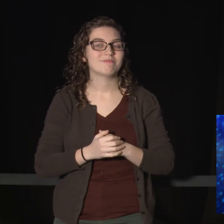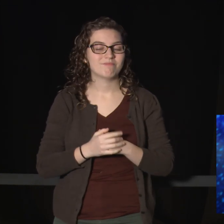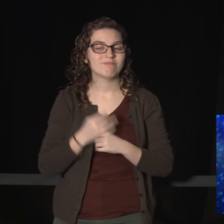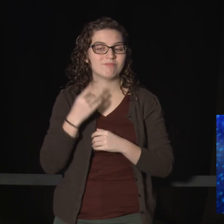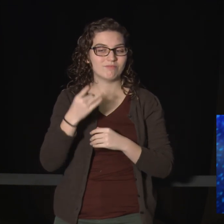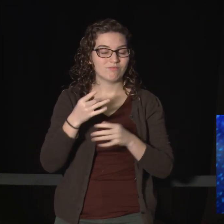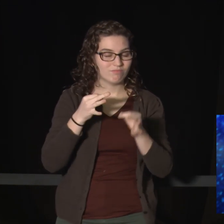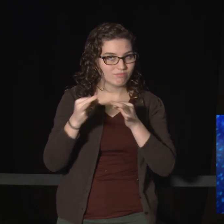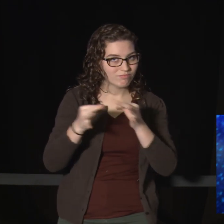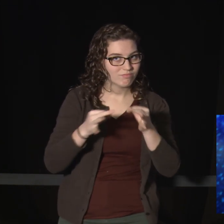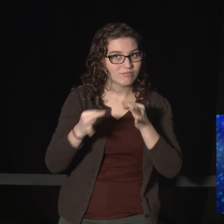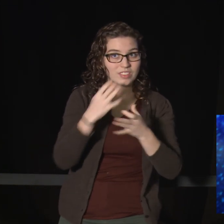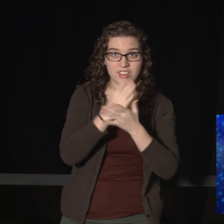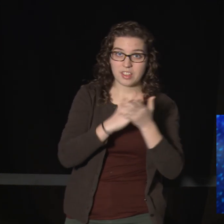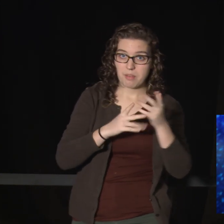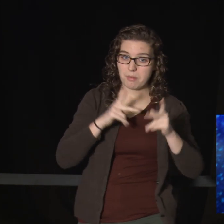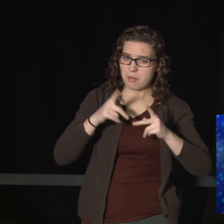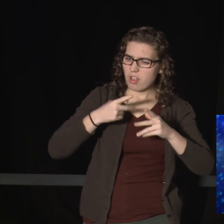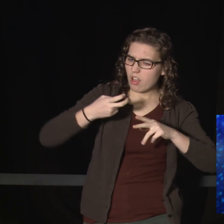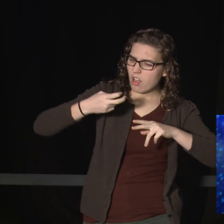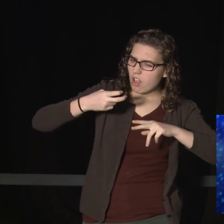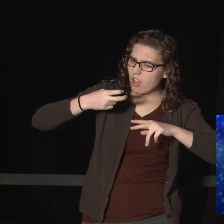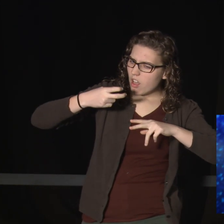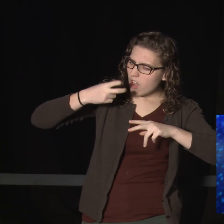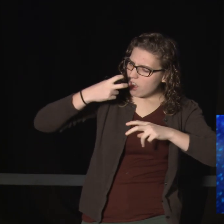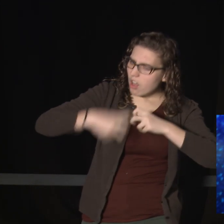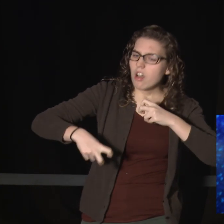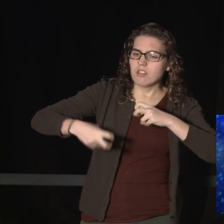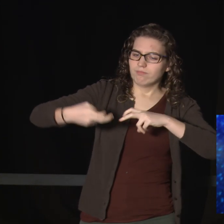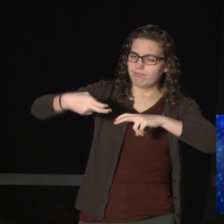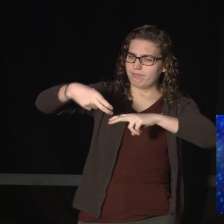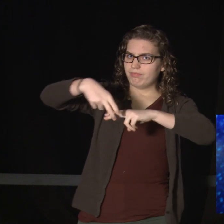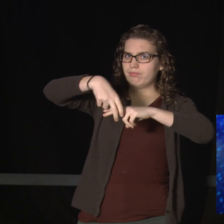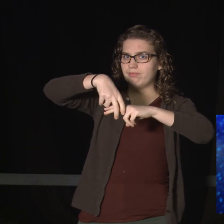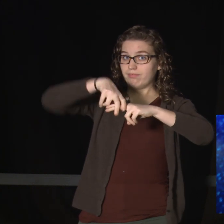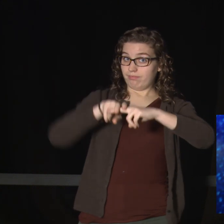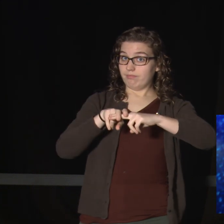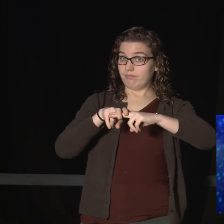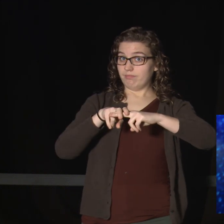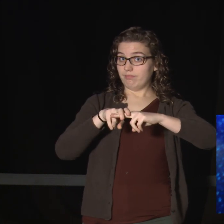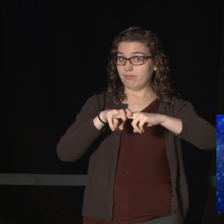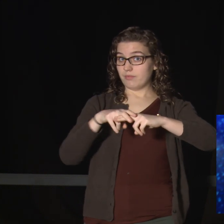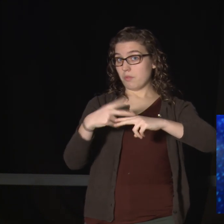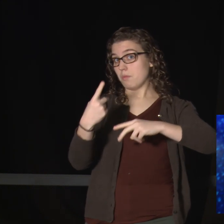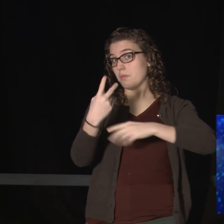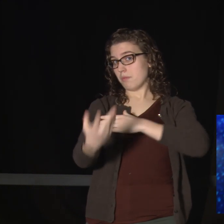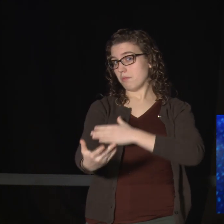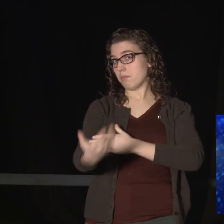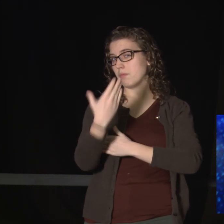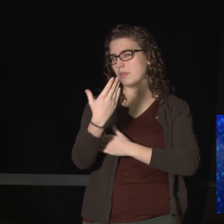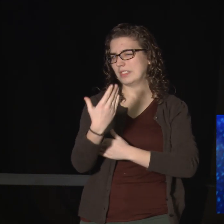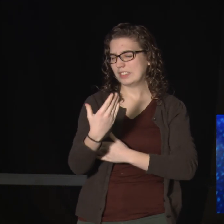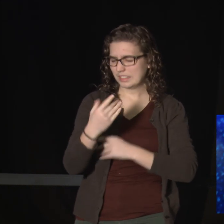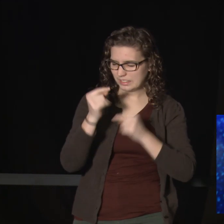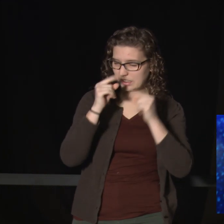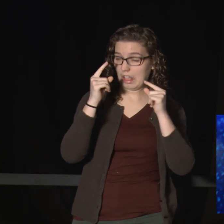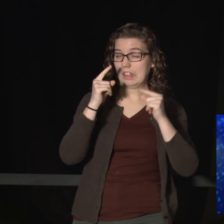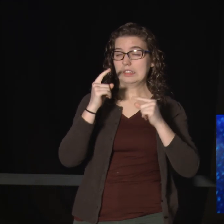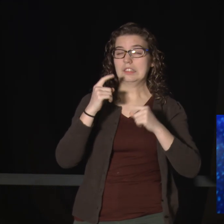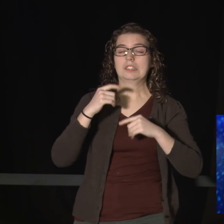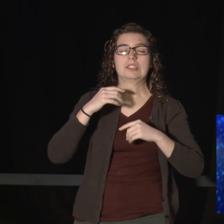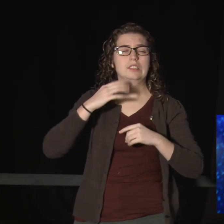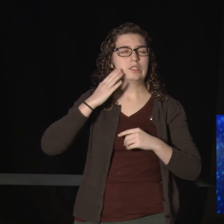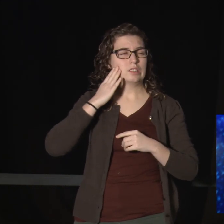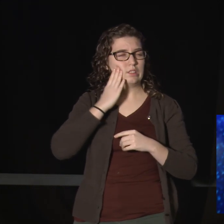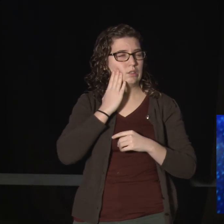there are people that are hard to get into the chair until one morning they wake up with just a, ooh, they